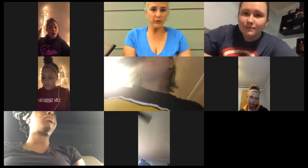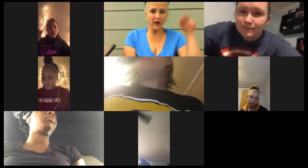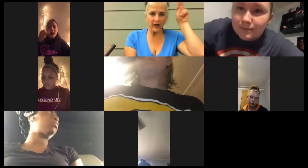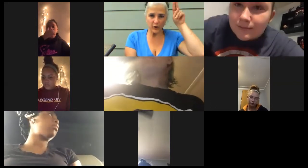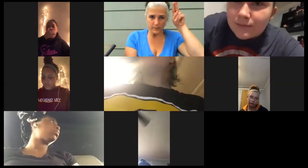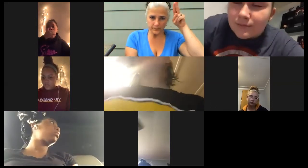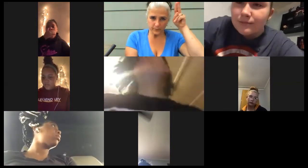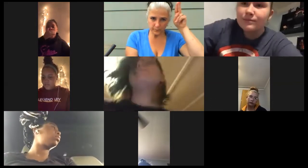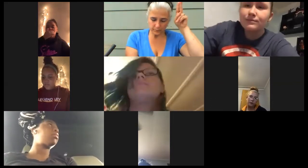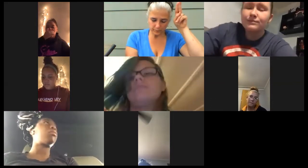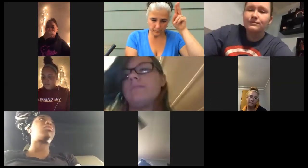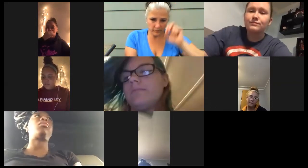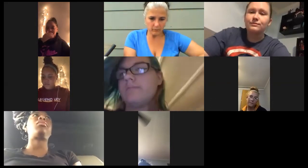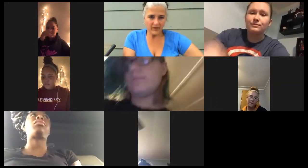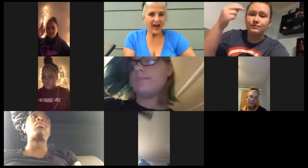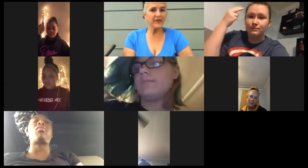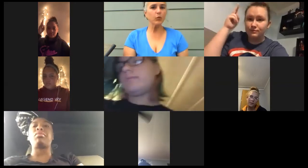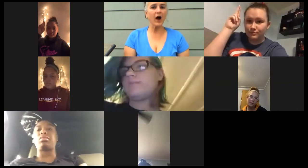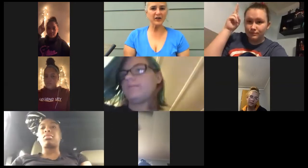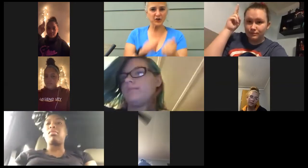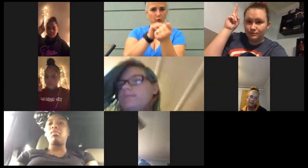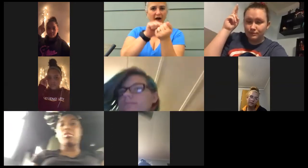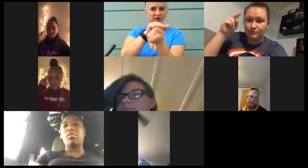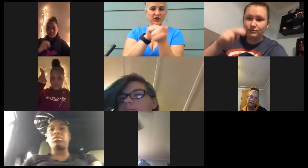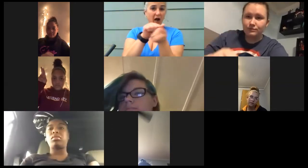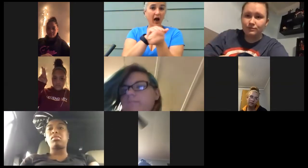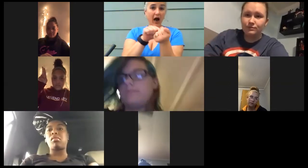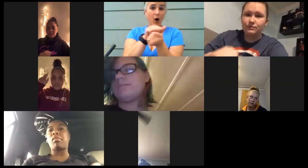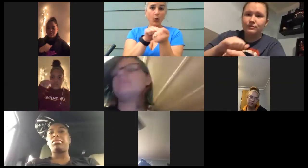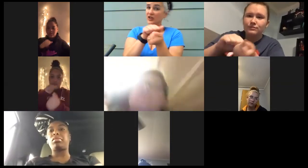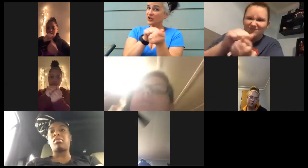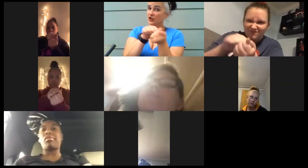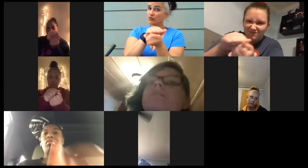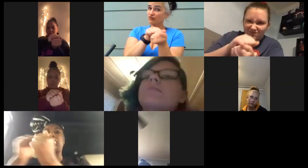We know uncle. And then wash.